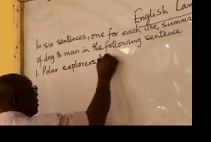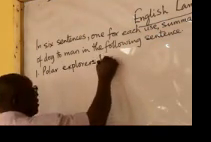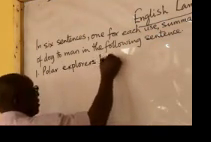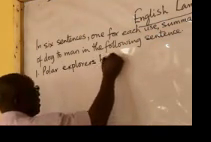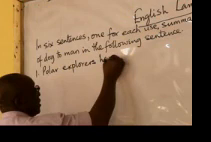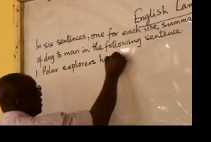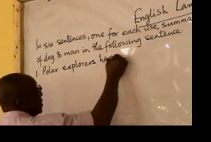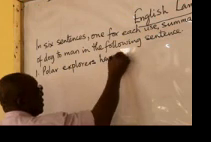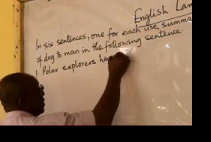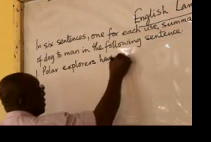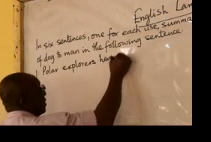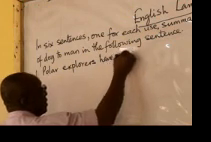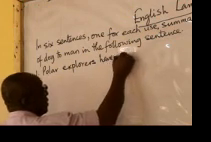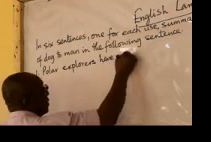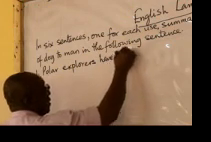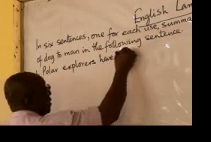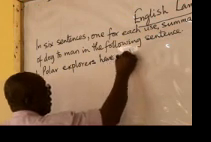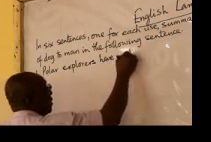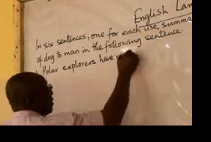have used